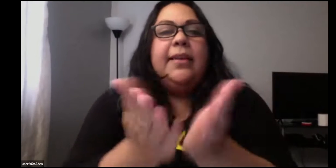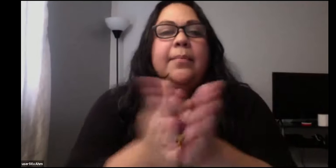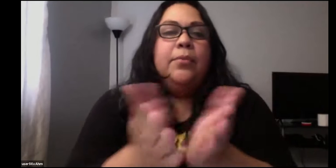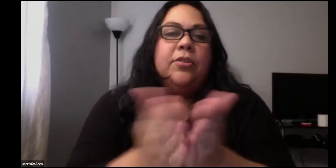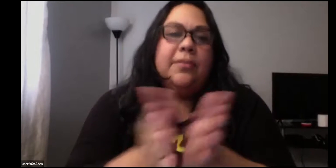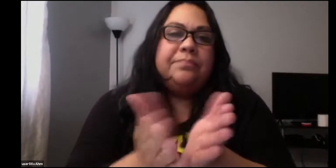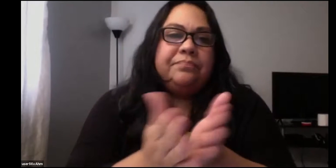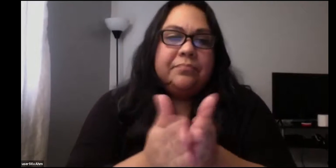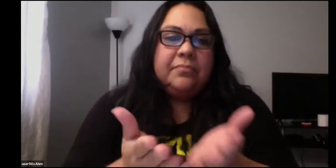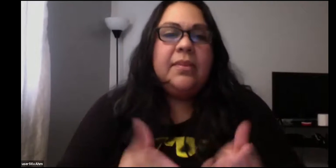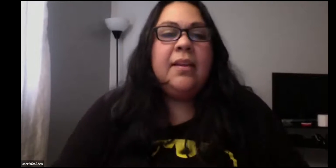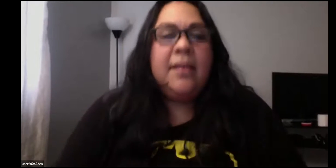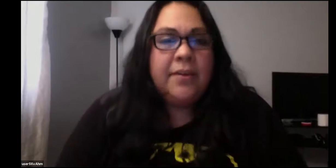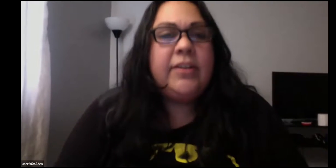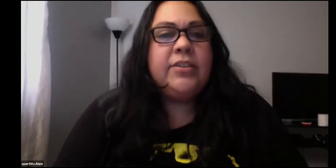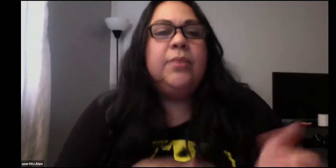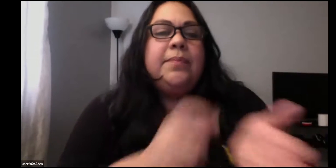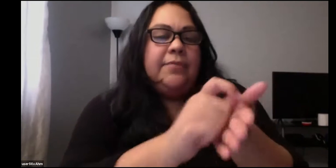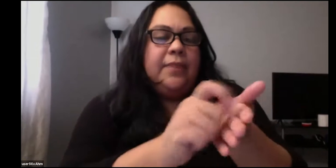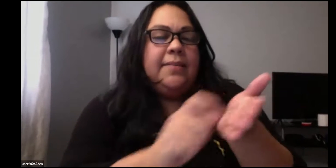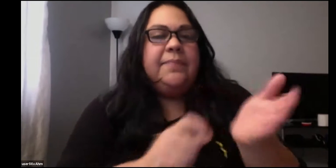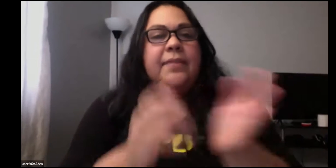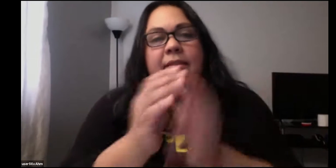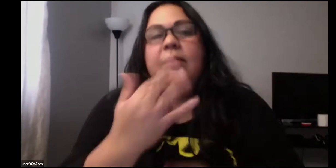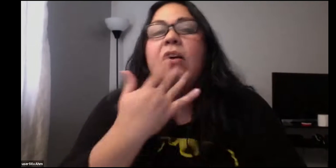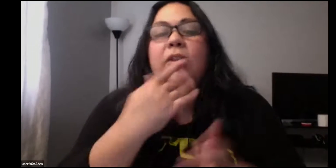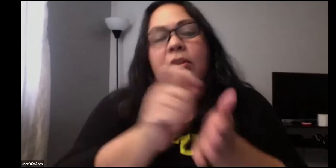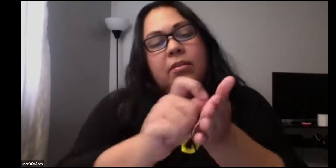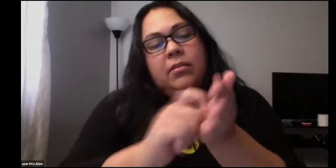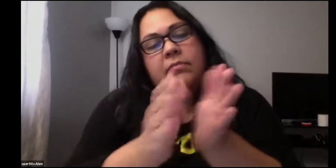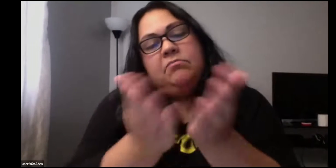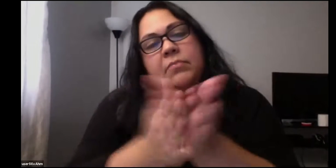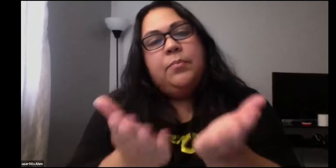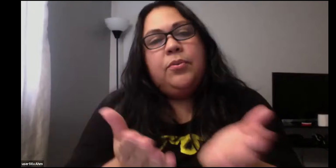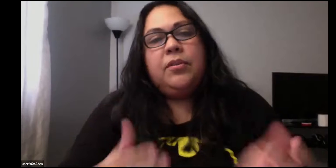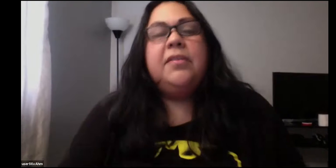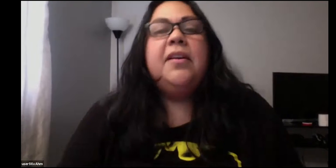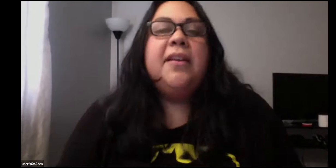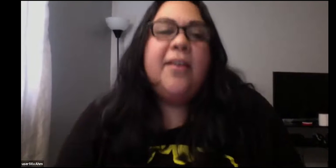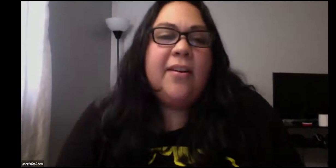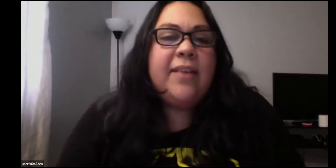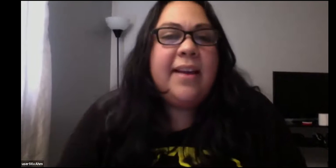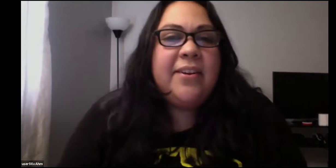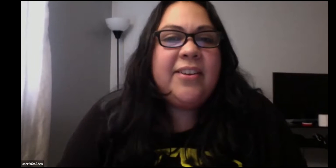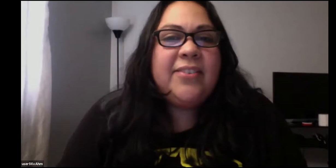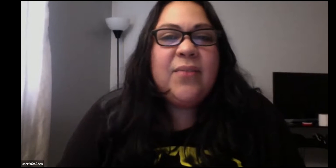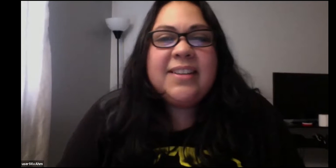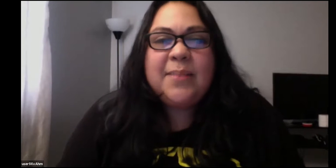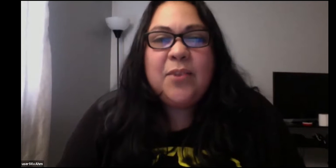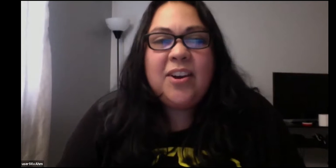book. Very descriptive, right? Color, book. All right, very good. I want to see more